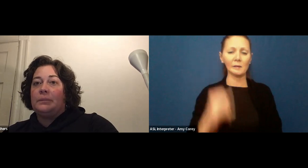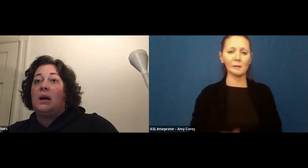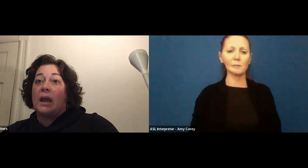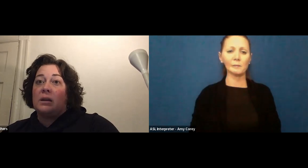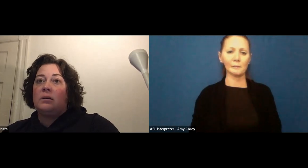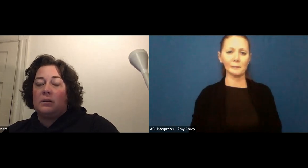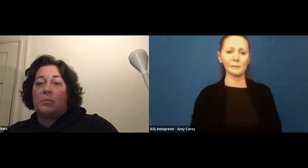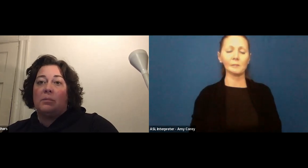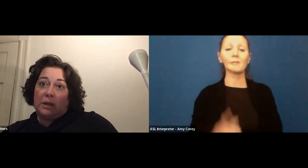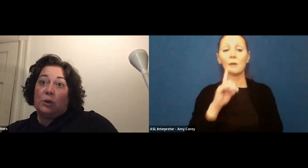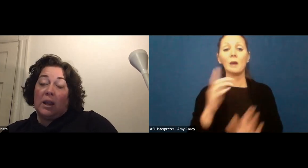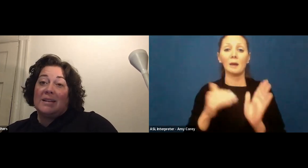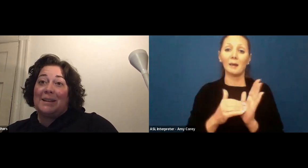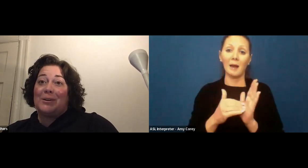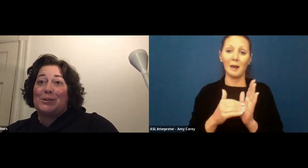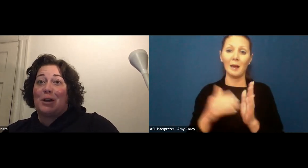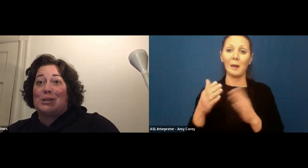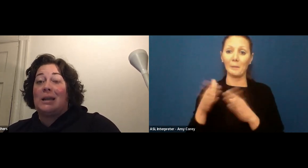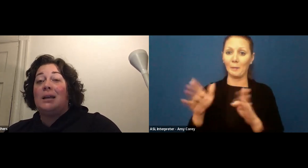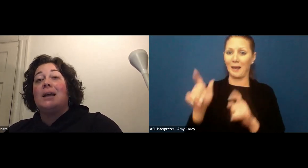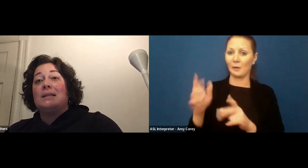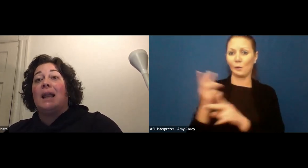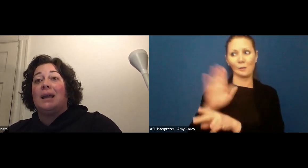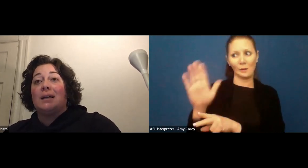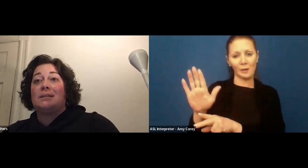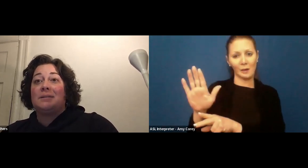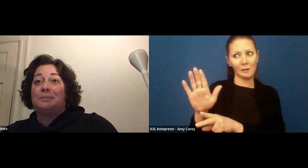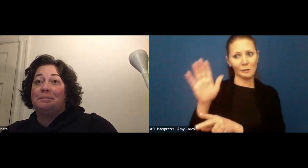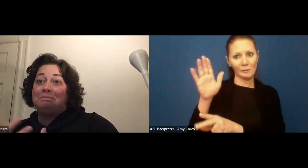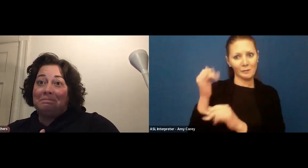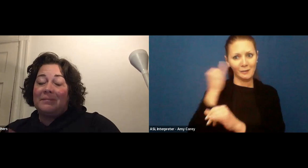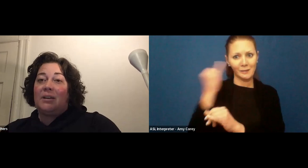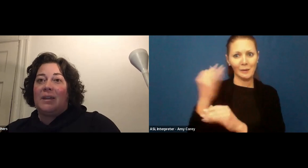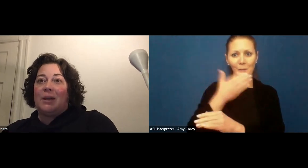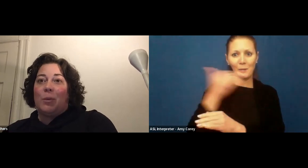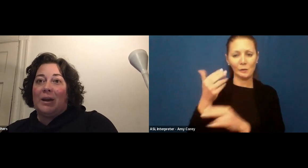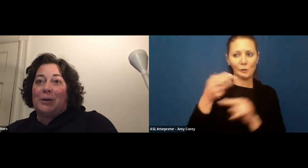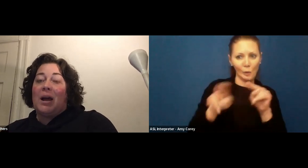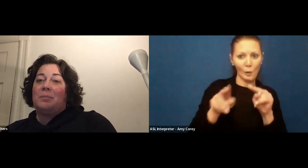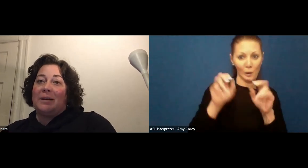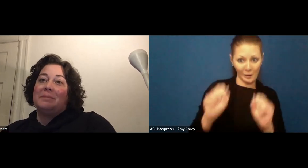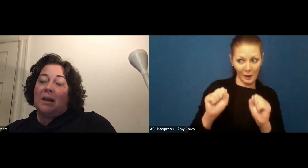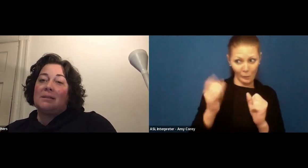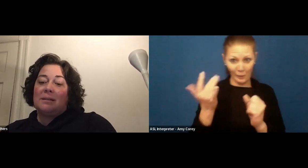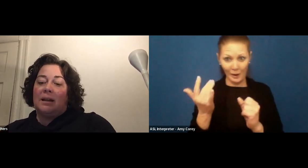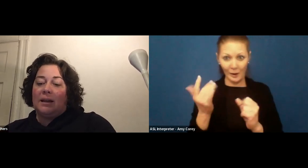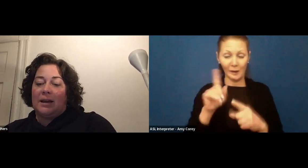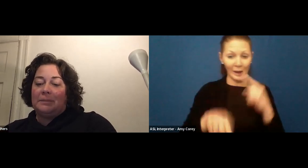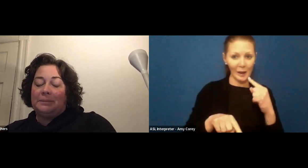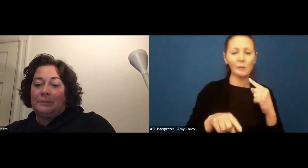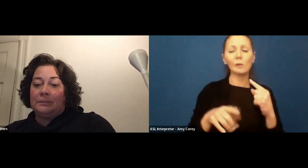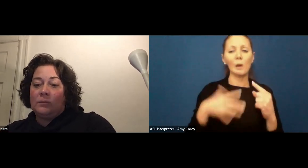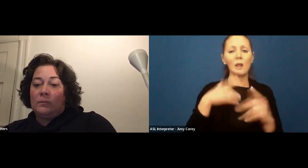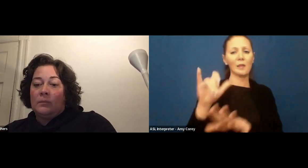So again, the public utilizing their discretion and telling us if they can wait or not, but yes, I like